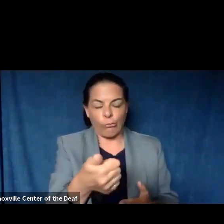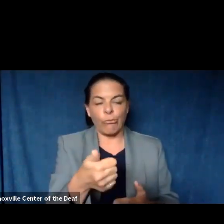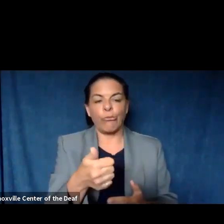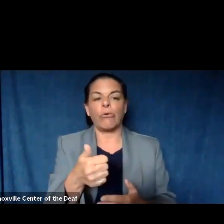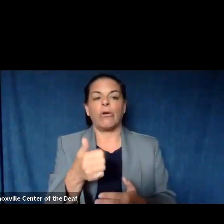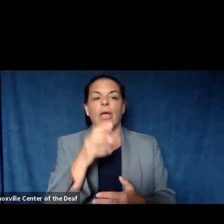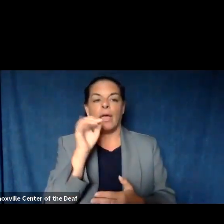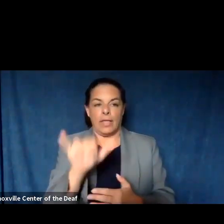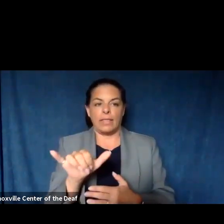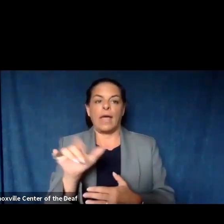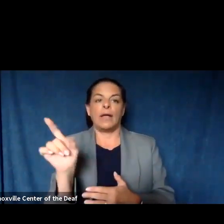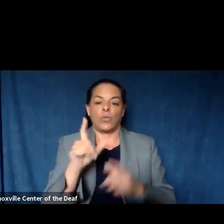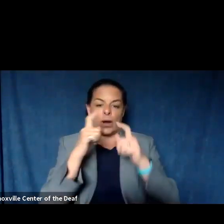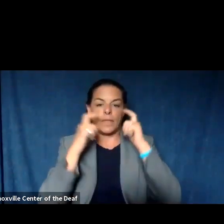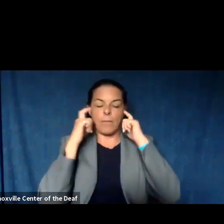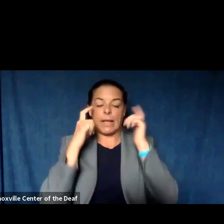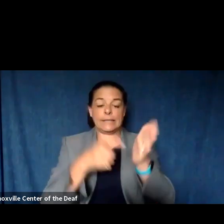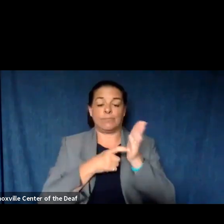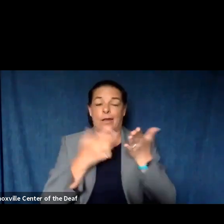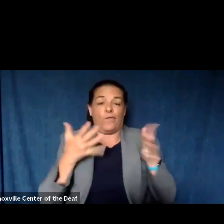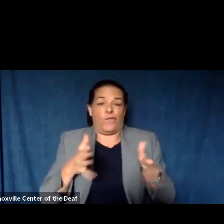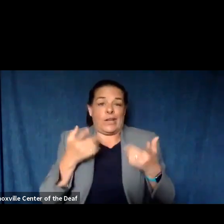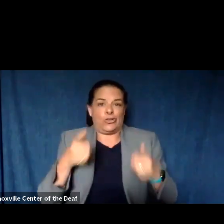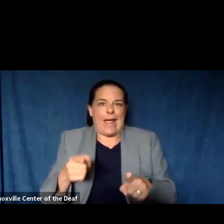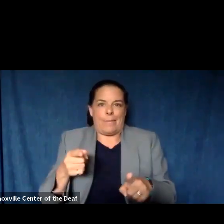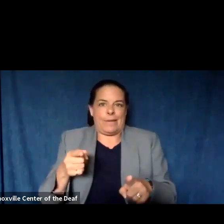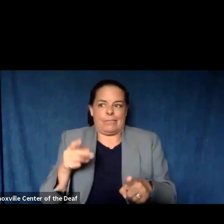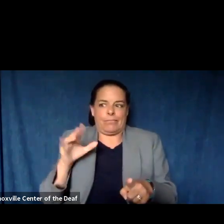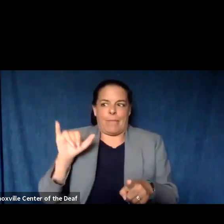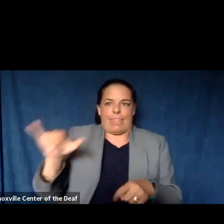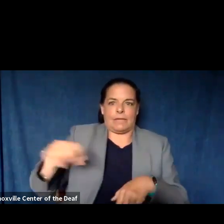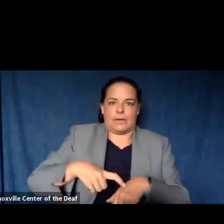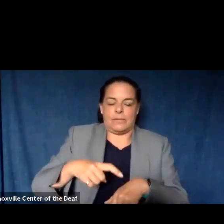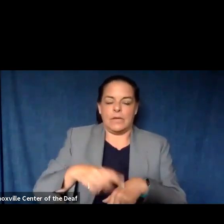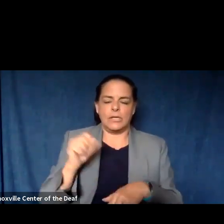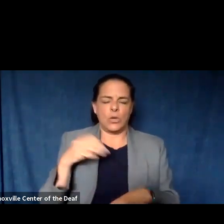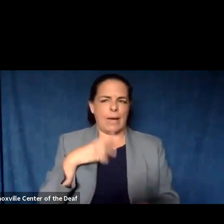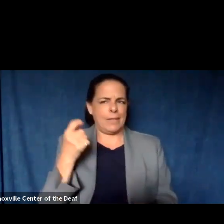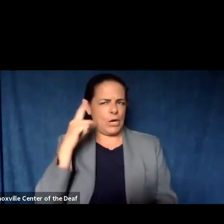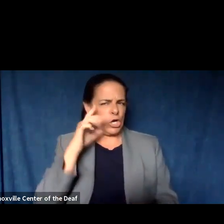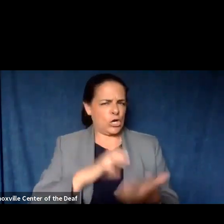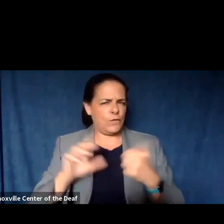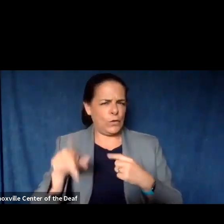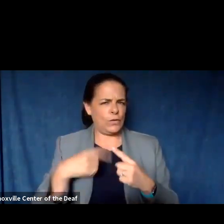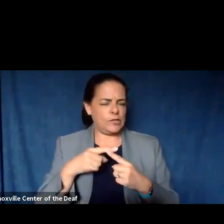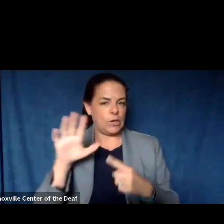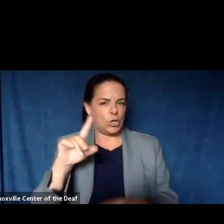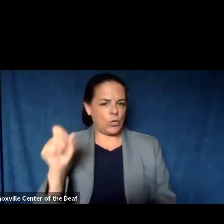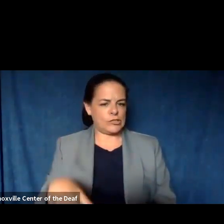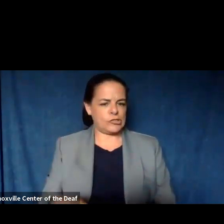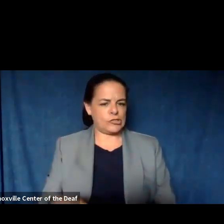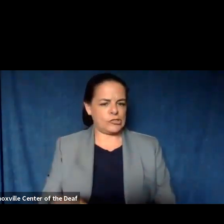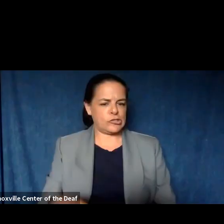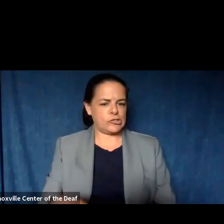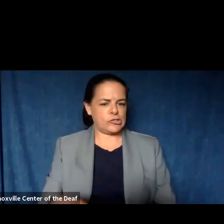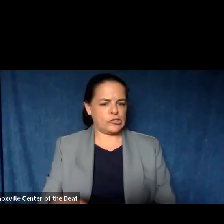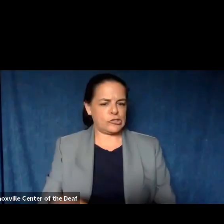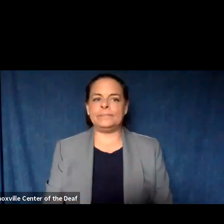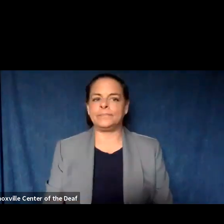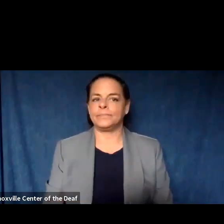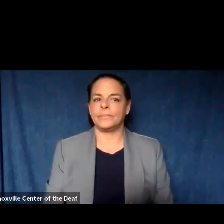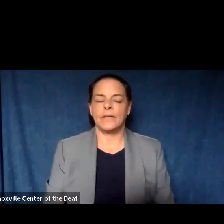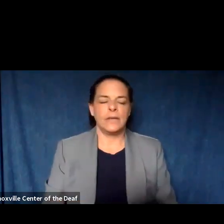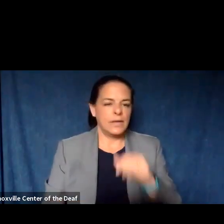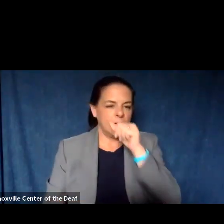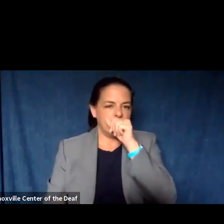the mask mandate had already occurred at that point. So I'm a little confused about the rest of the question. About how that team was involved in the White House report.